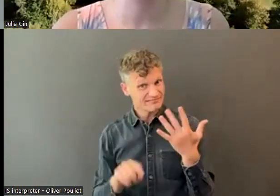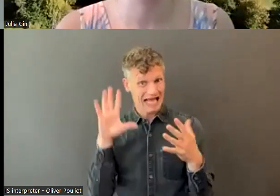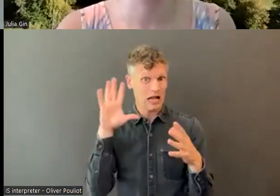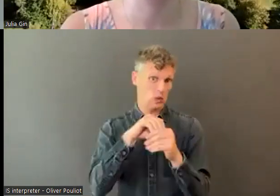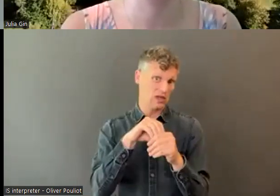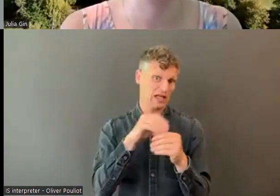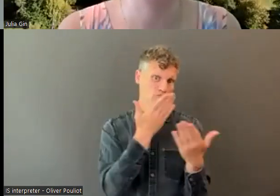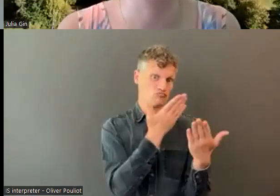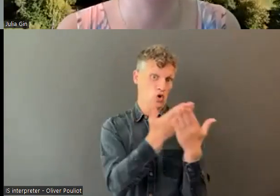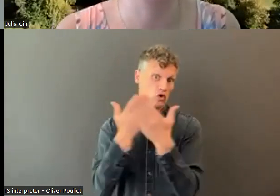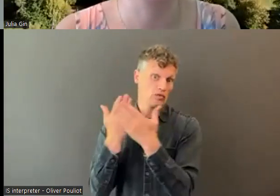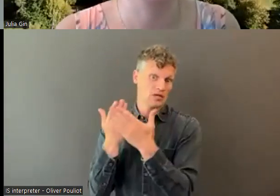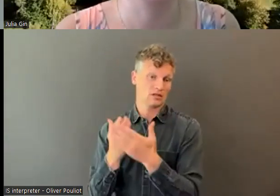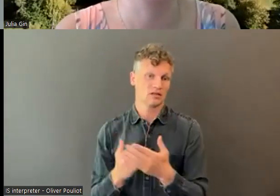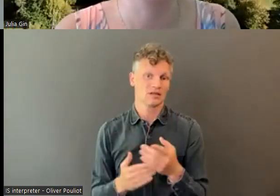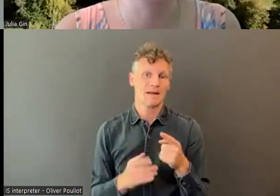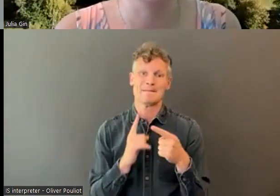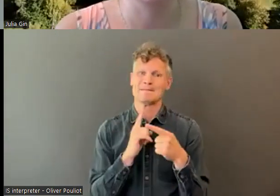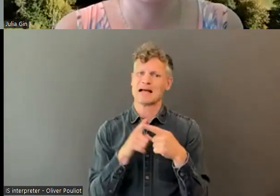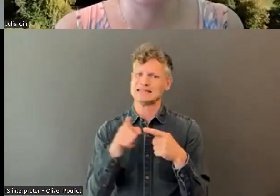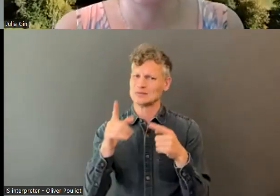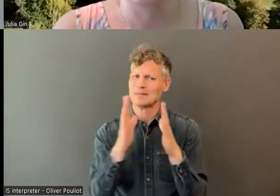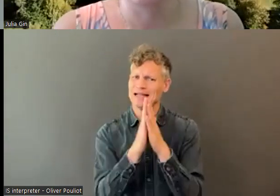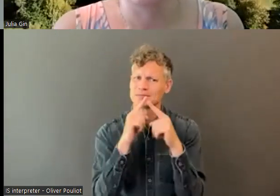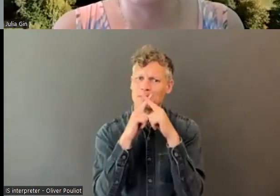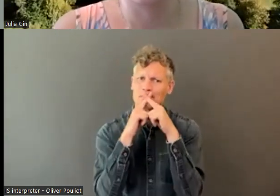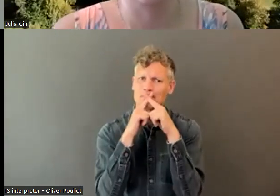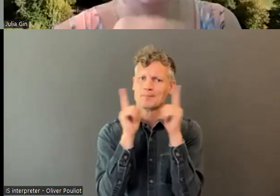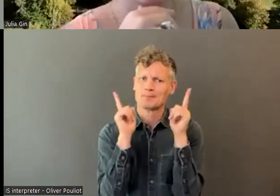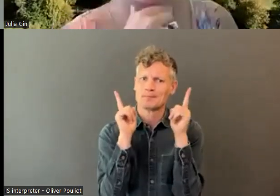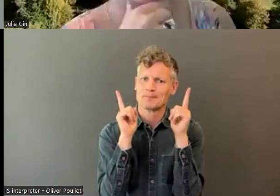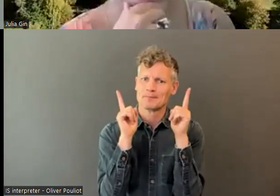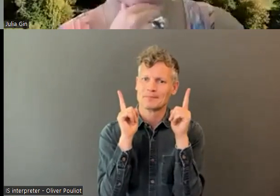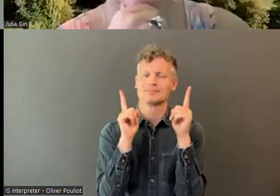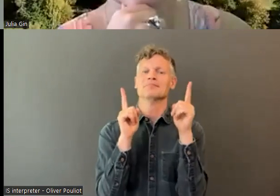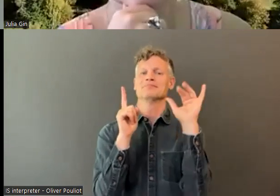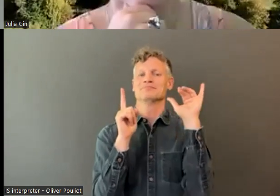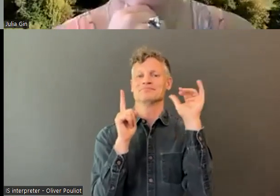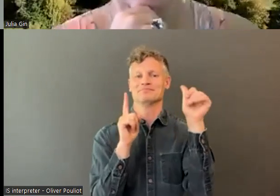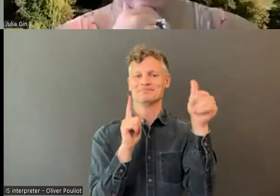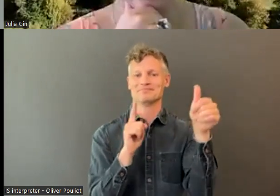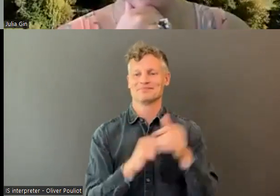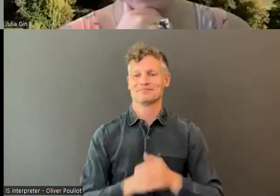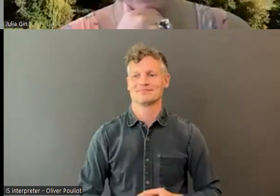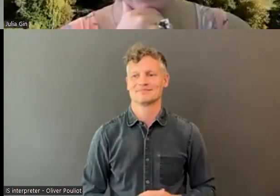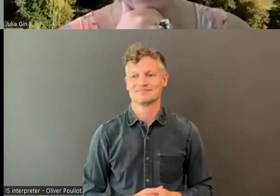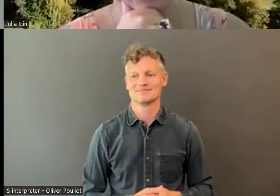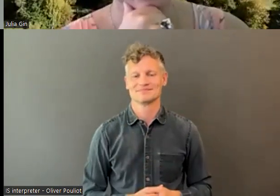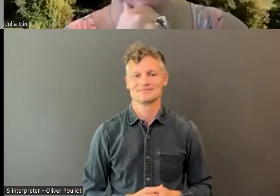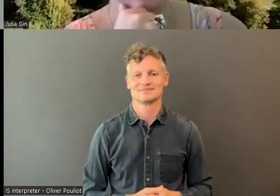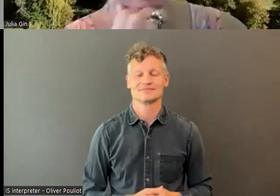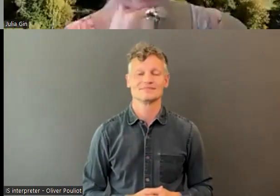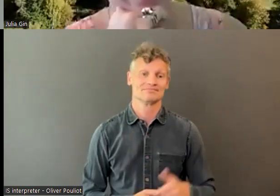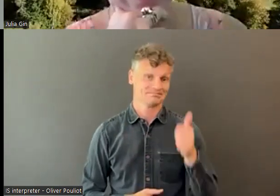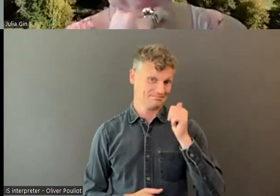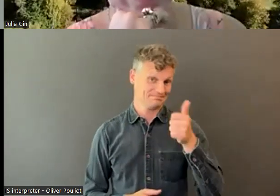And especially if you demute, please. You just wasted 6 seconds. Okay, yes,